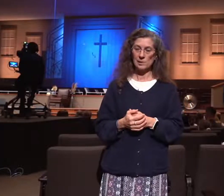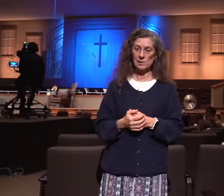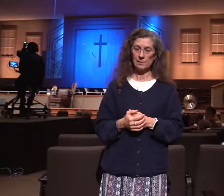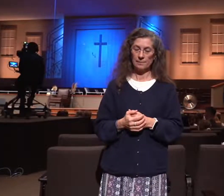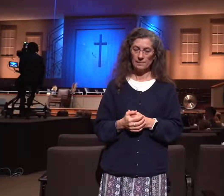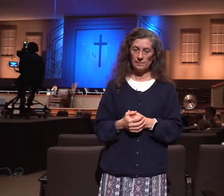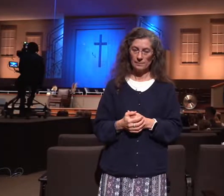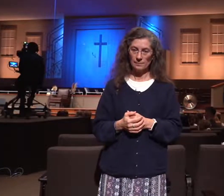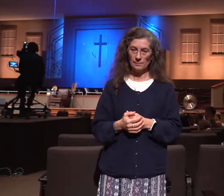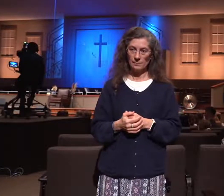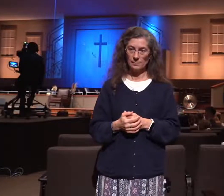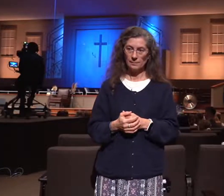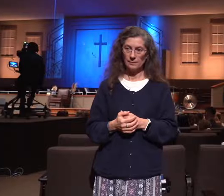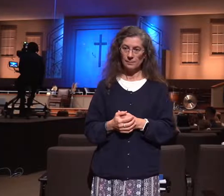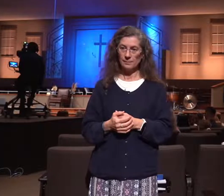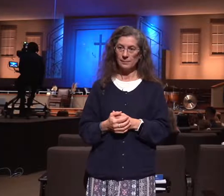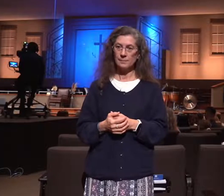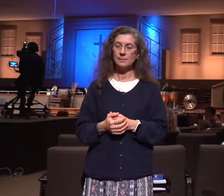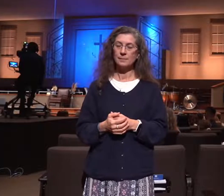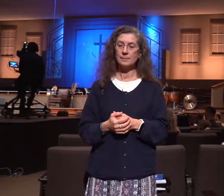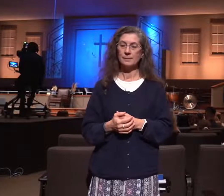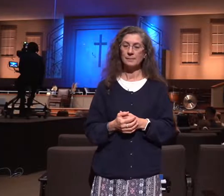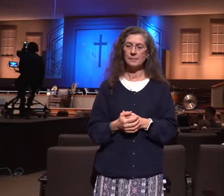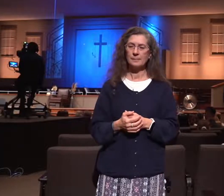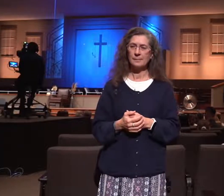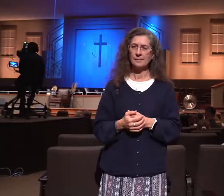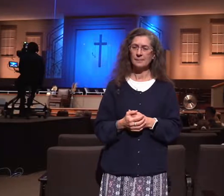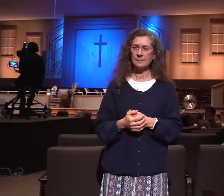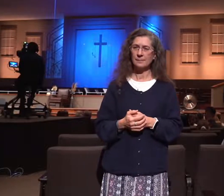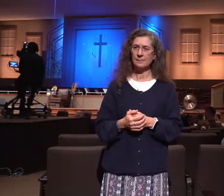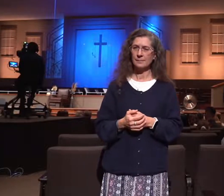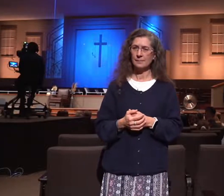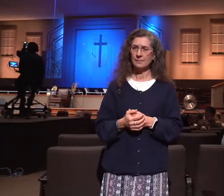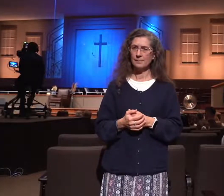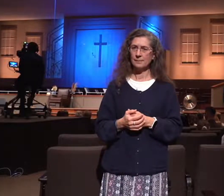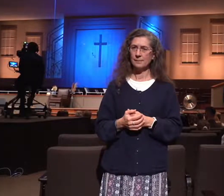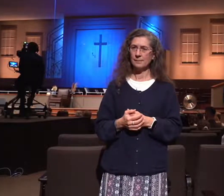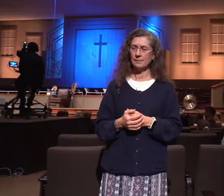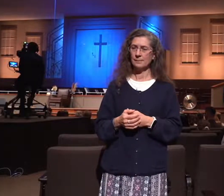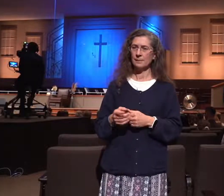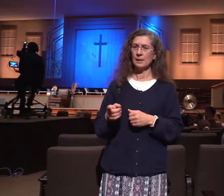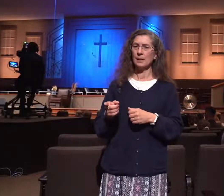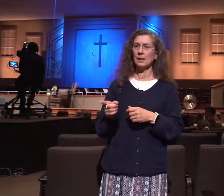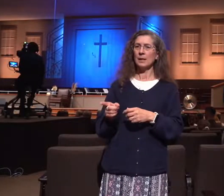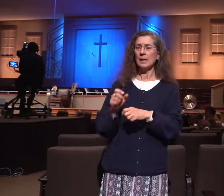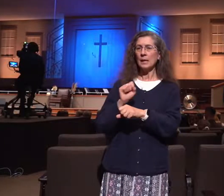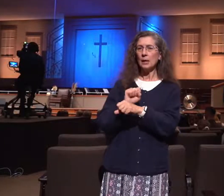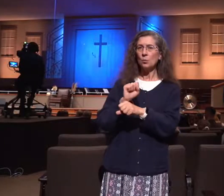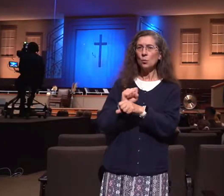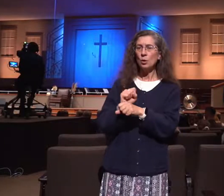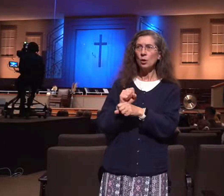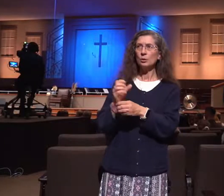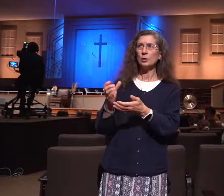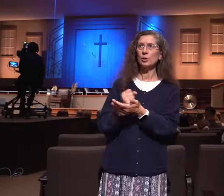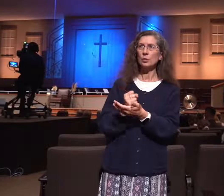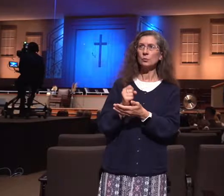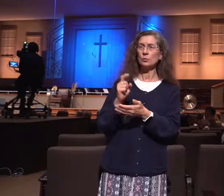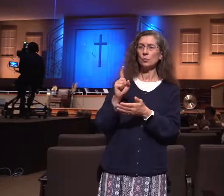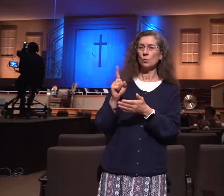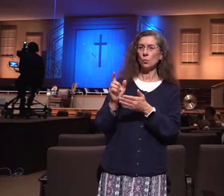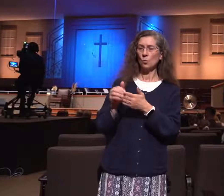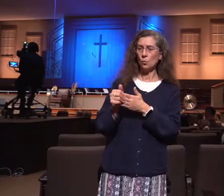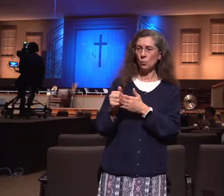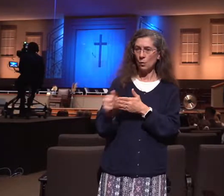page. He delivered the grit, made a dollar his first week, 10 dimes. He